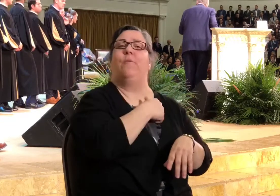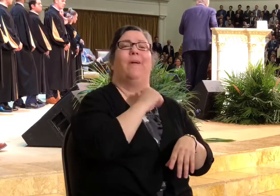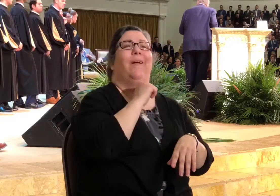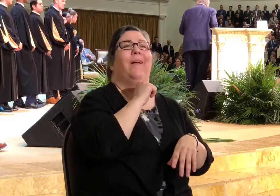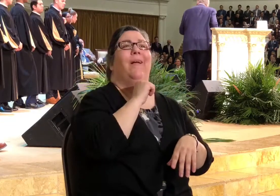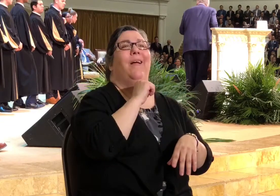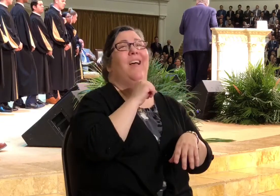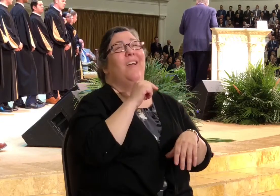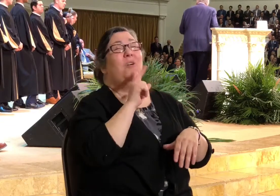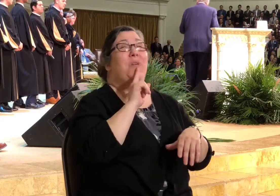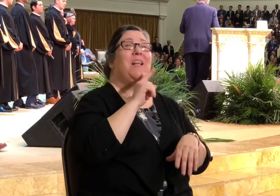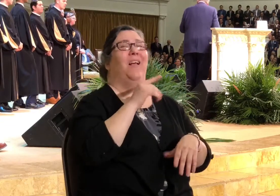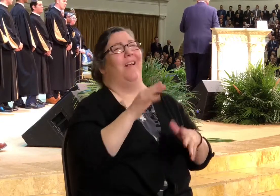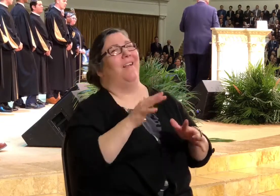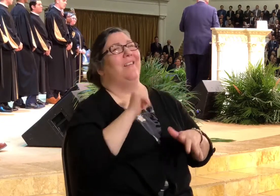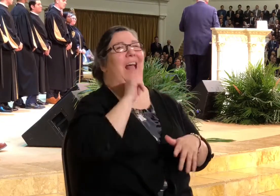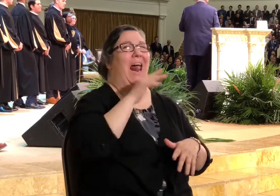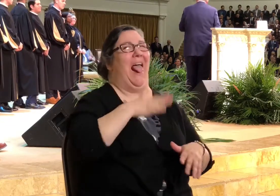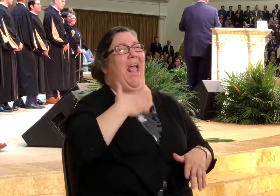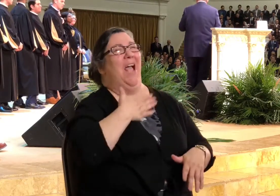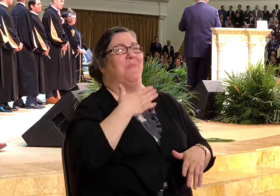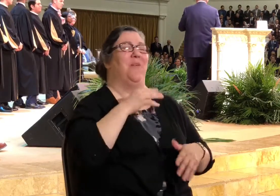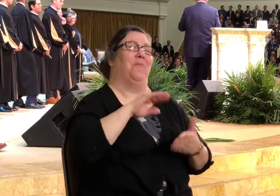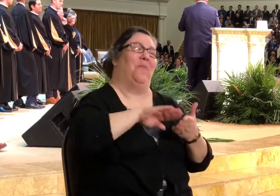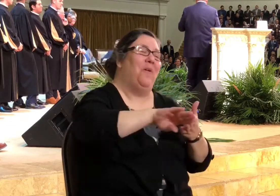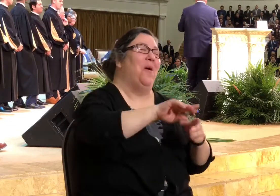We weren't too happy about that.